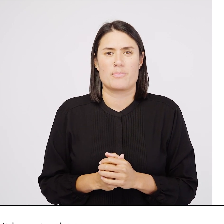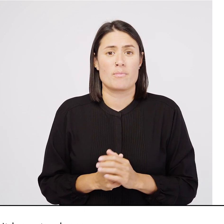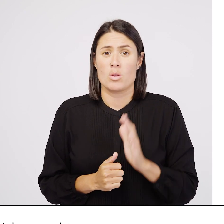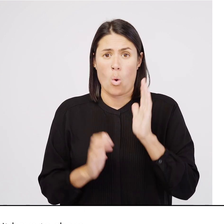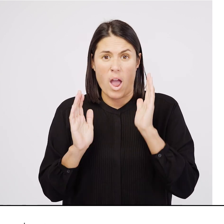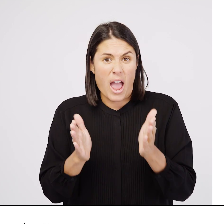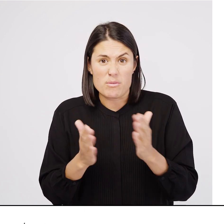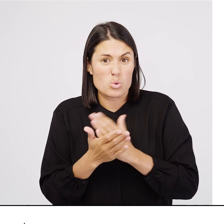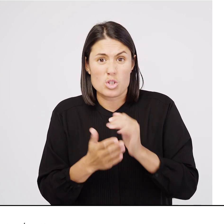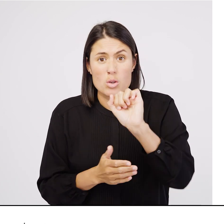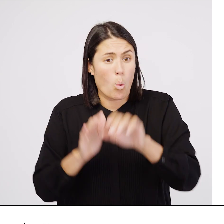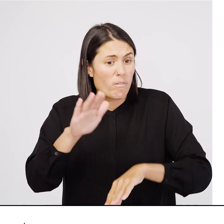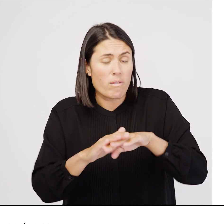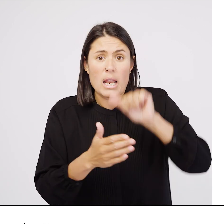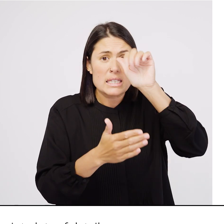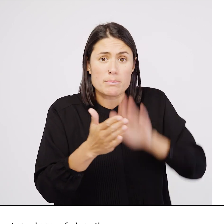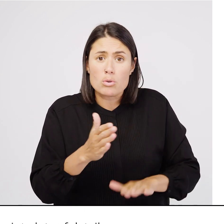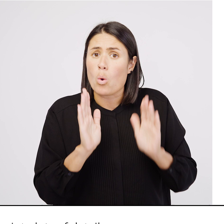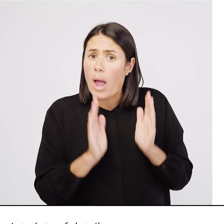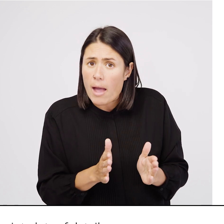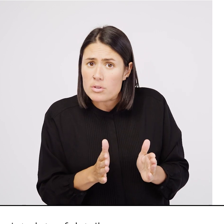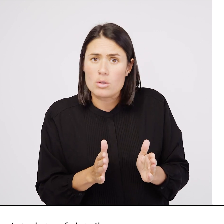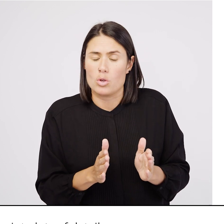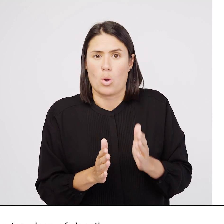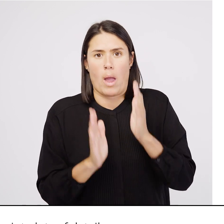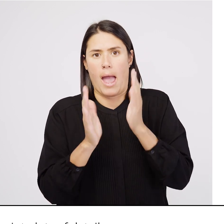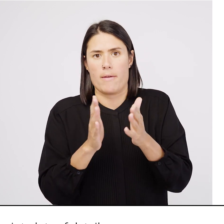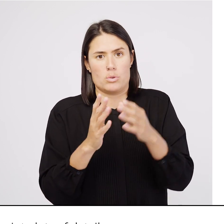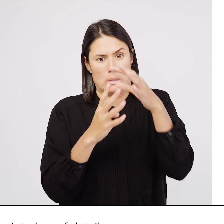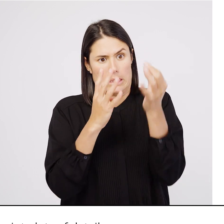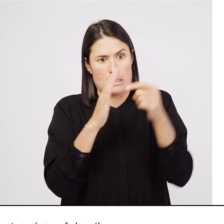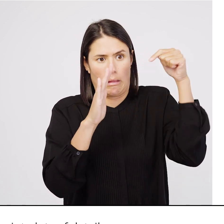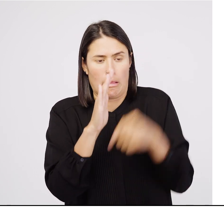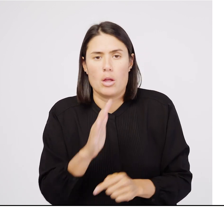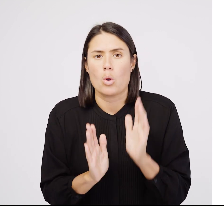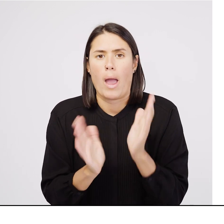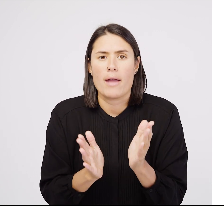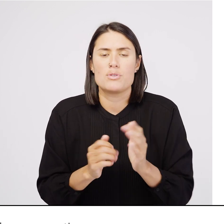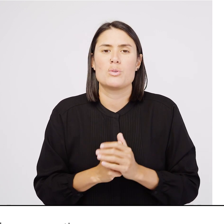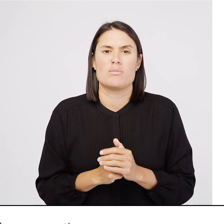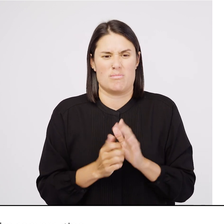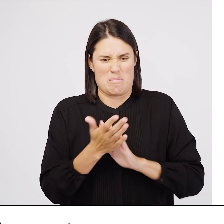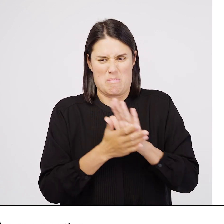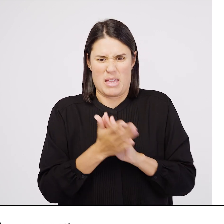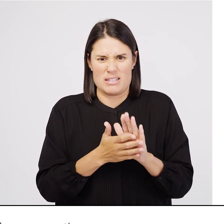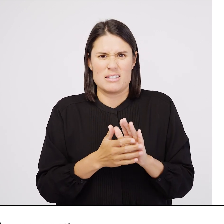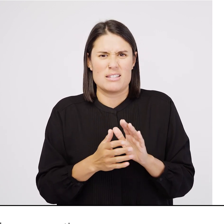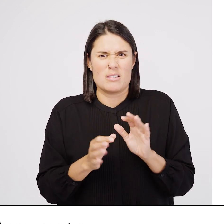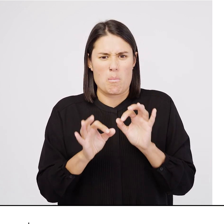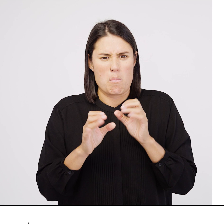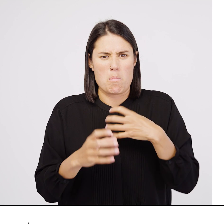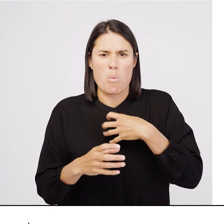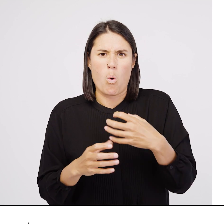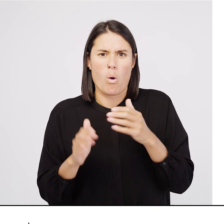don't have to share the whole experience, you do not need to go into lots of detail, as this may take the